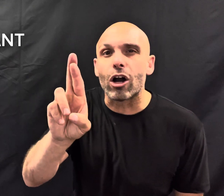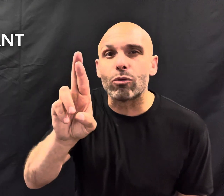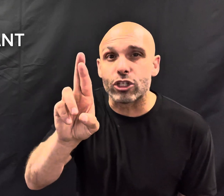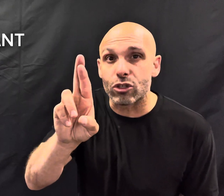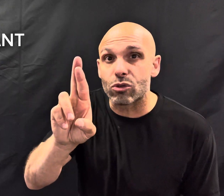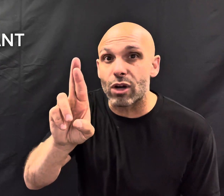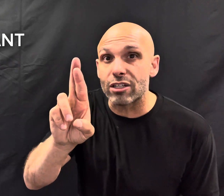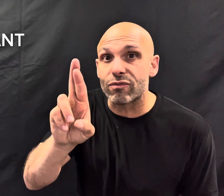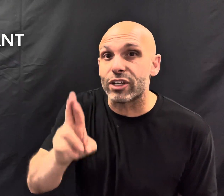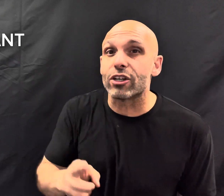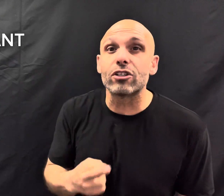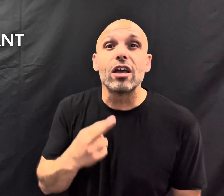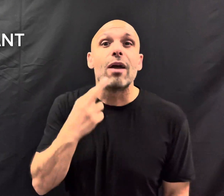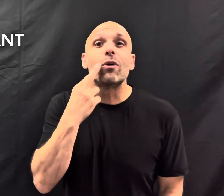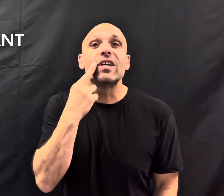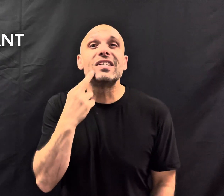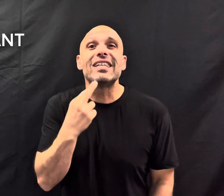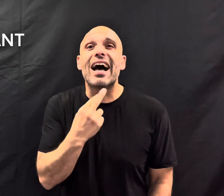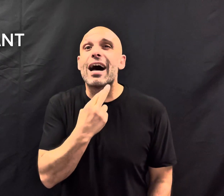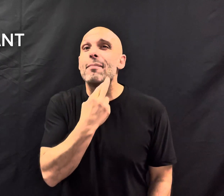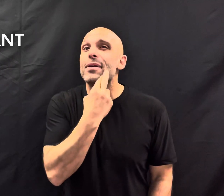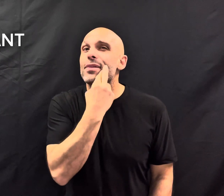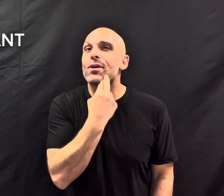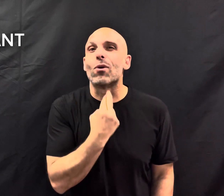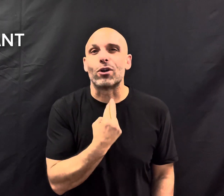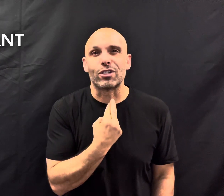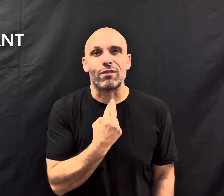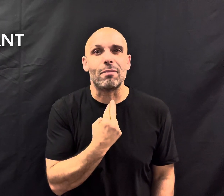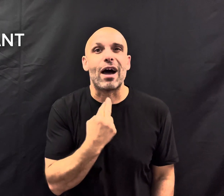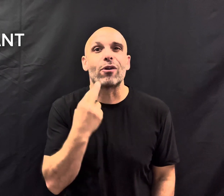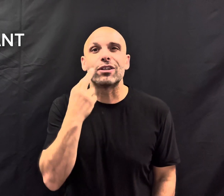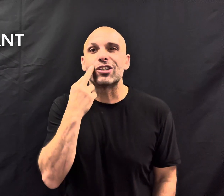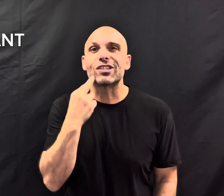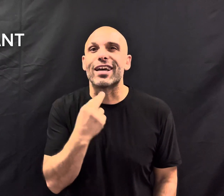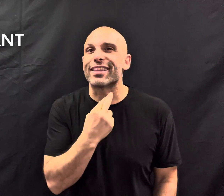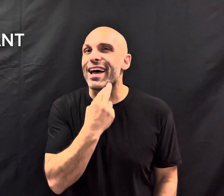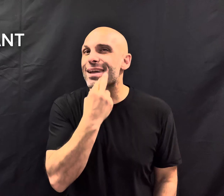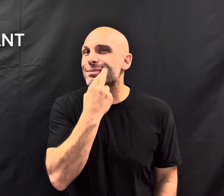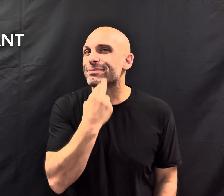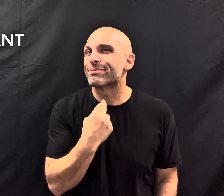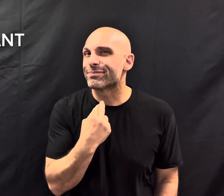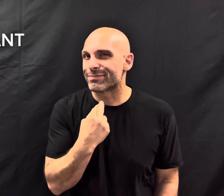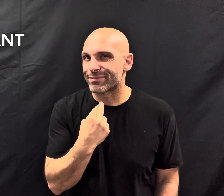which is crossed fingers, and we're gonna dab the corners of the mouth, just like that.